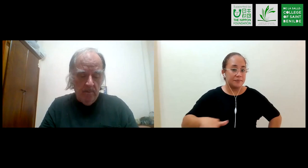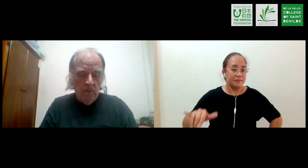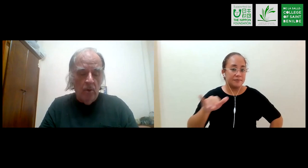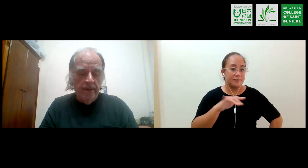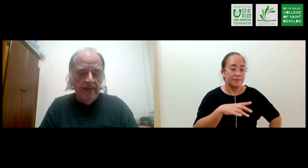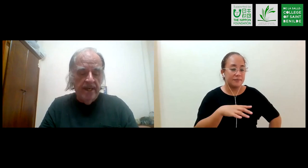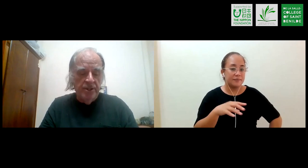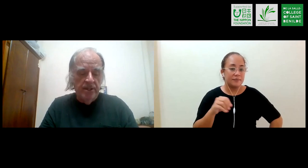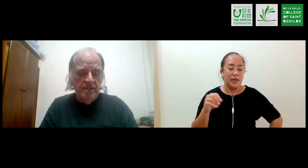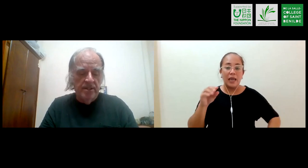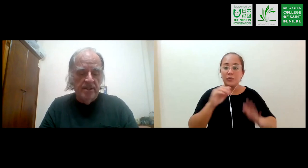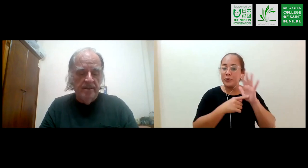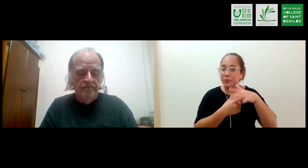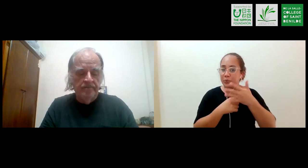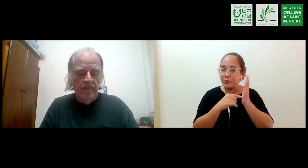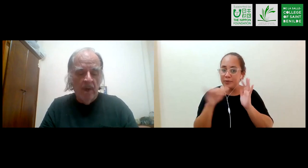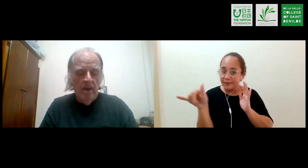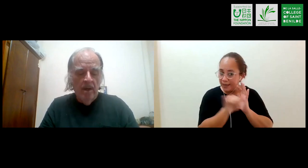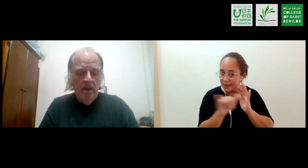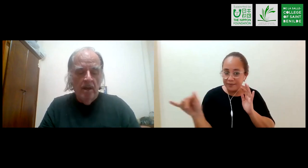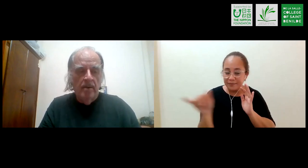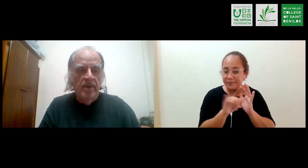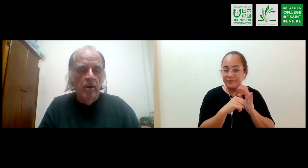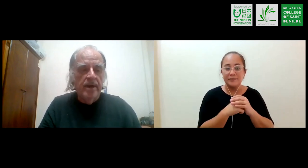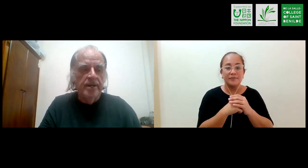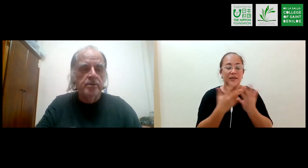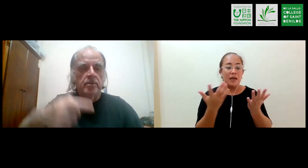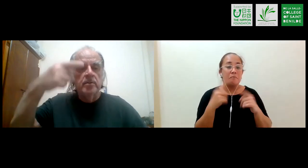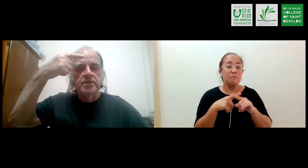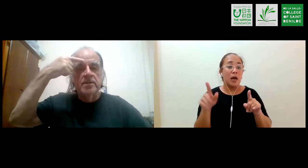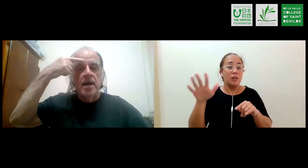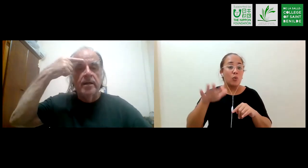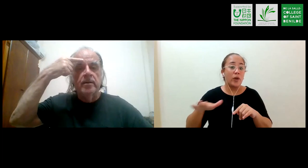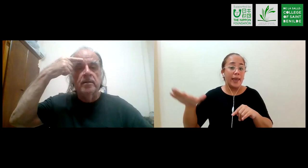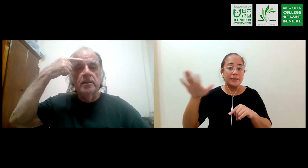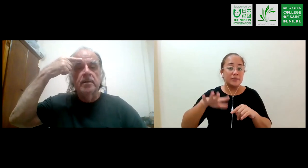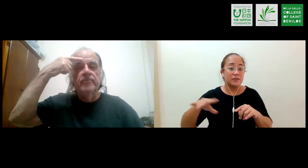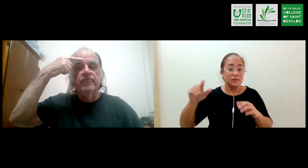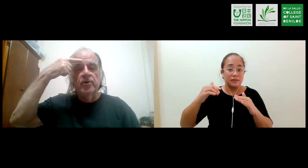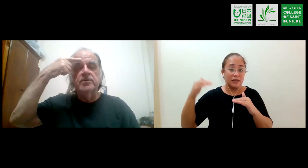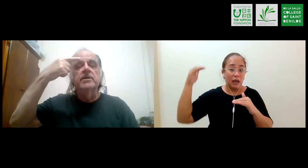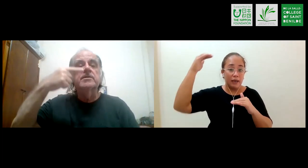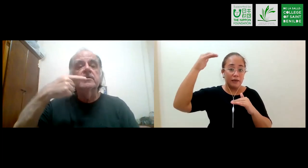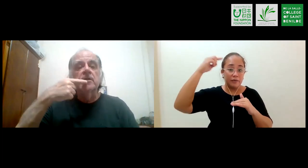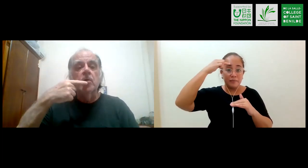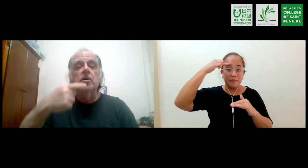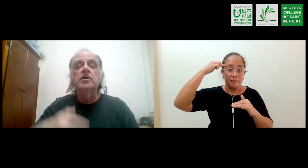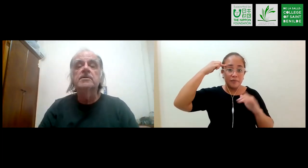the orientation is the same, but location, this is higher first, this is lower